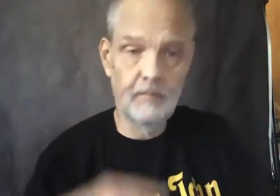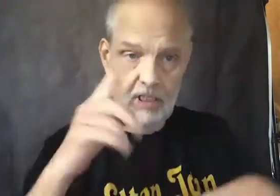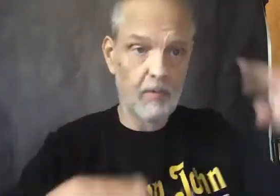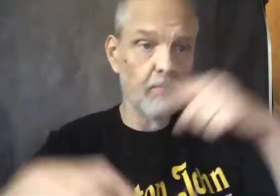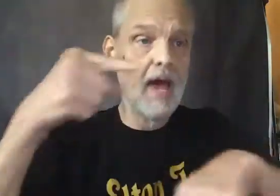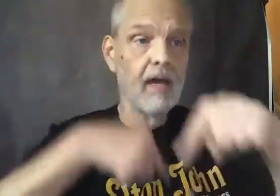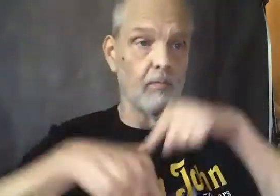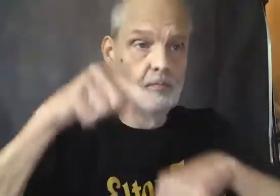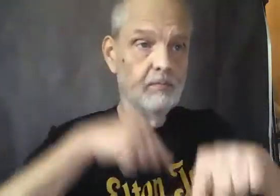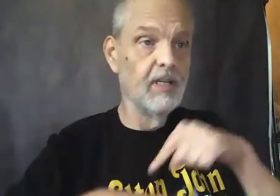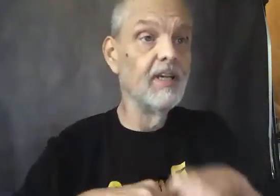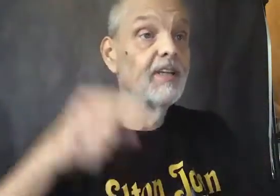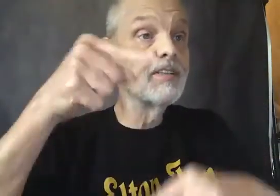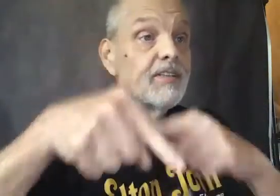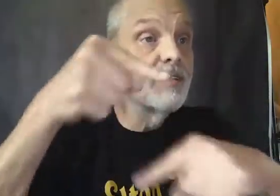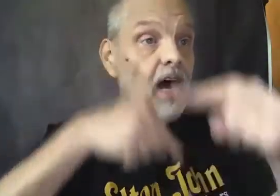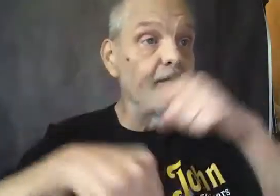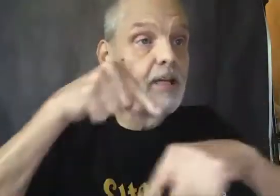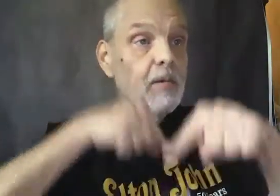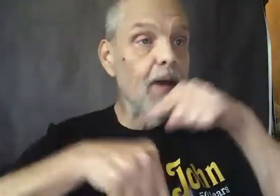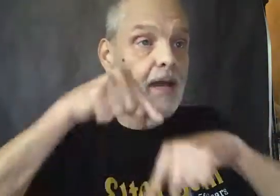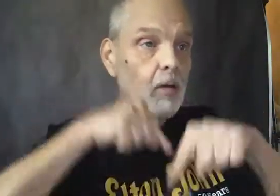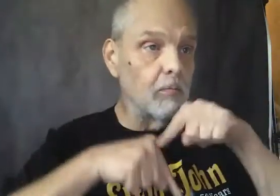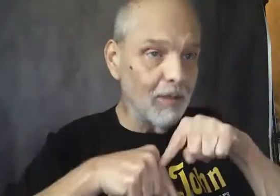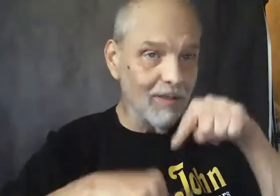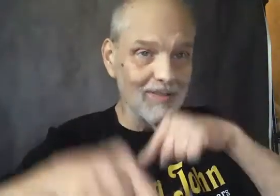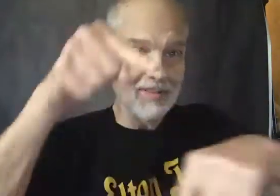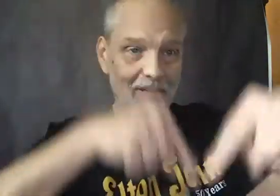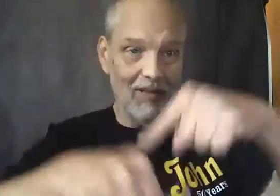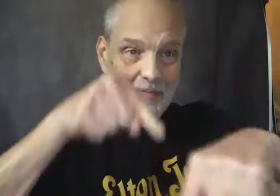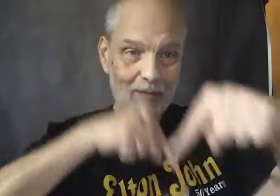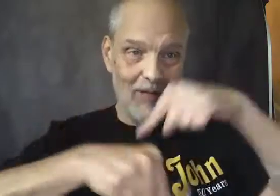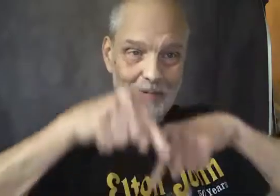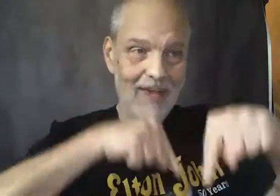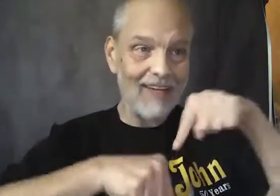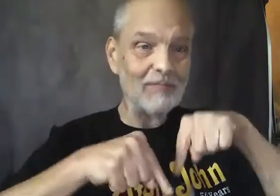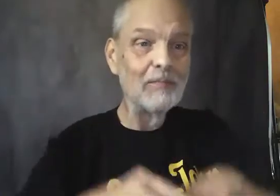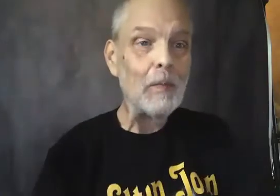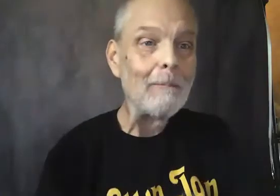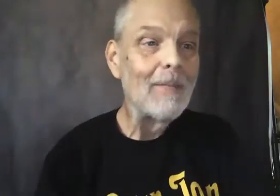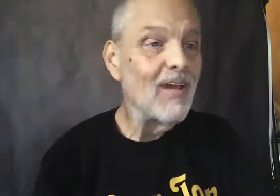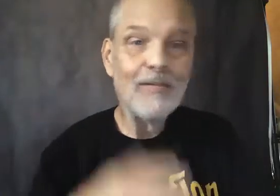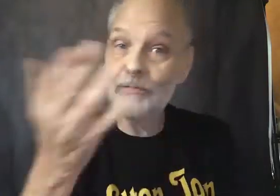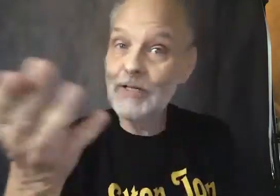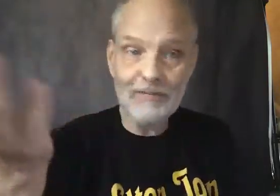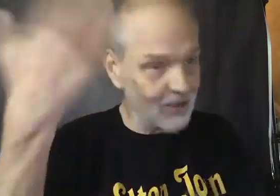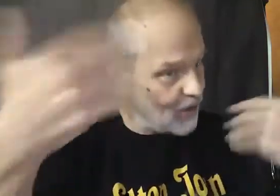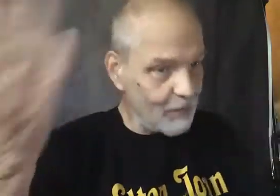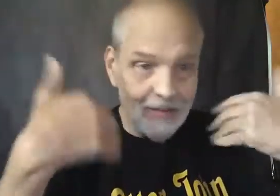let me back up. This is the sign for let me back up. Let me back up. Feel free to jump in